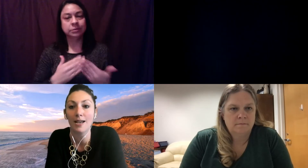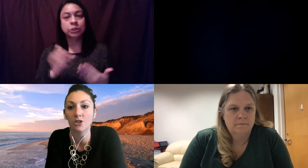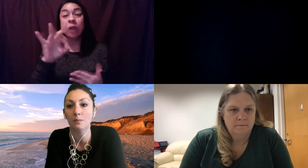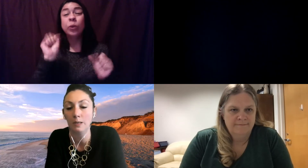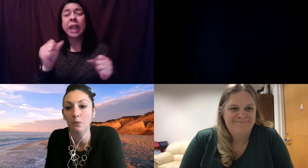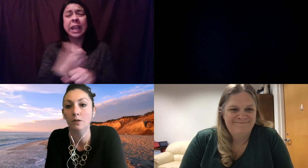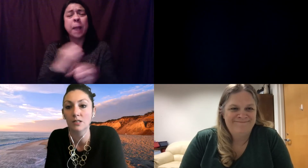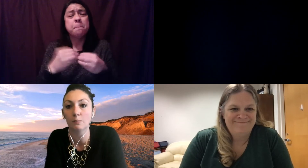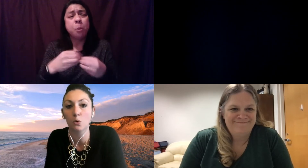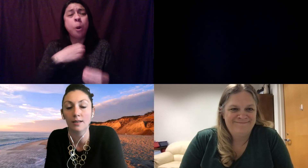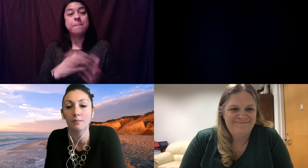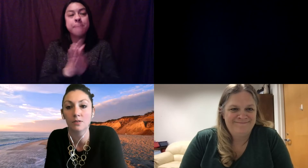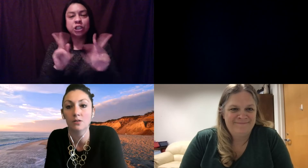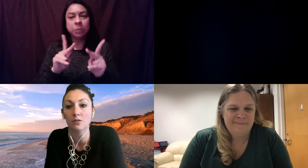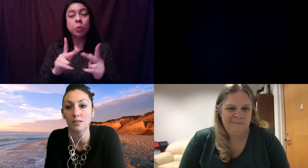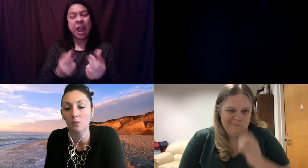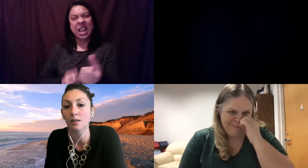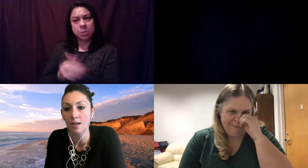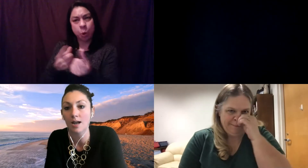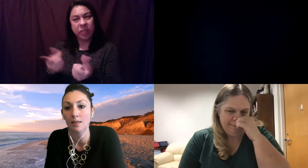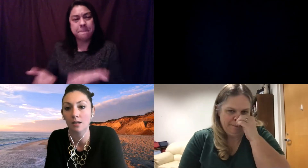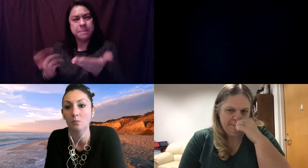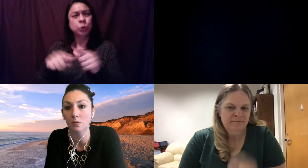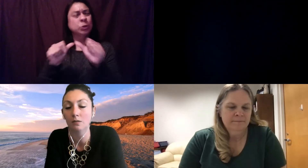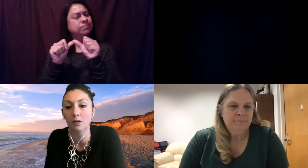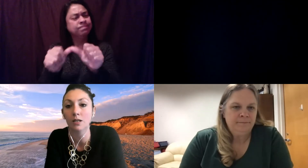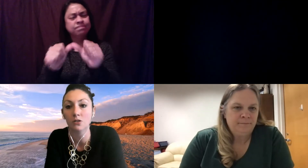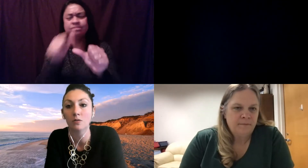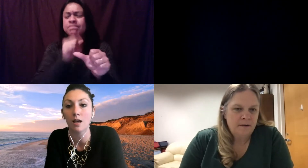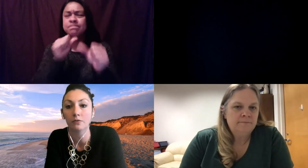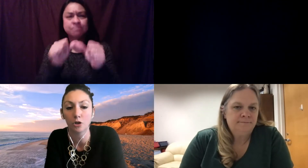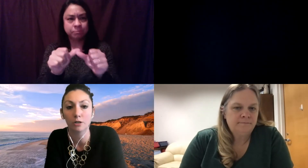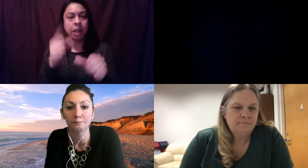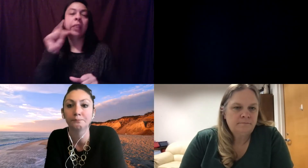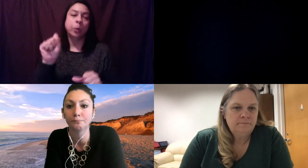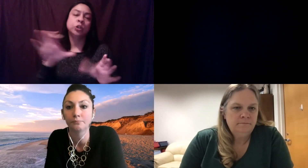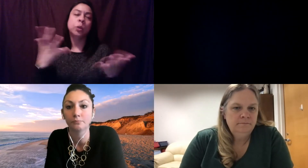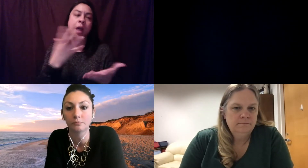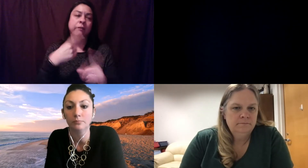more passionate people and support them to stick with it, I think we can really do a lot of good.